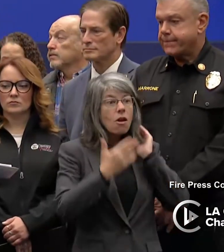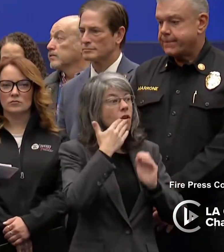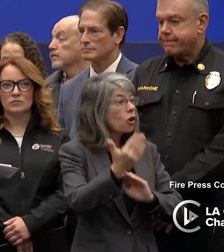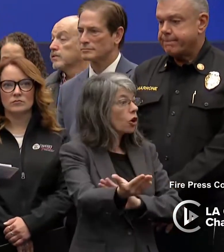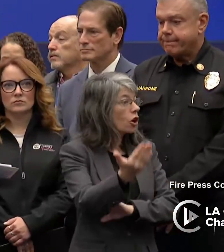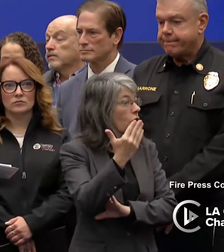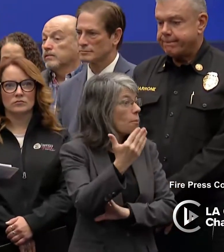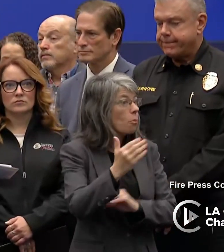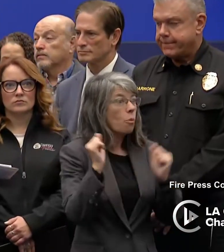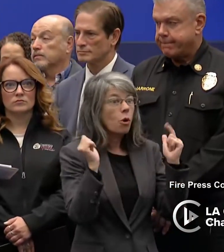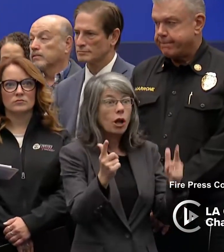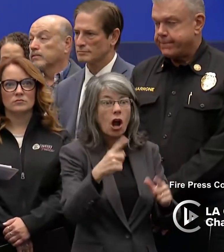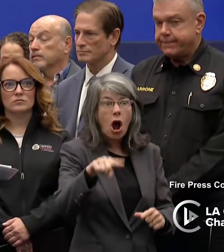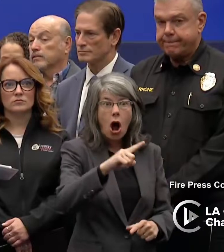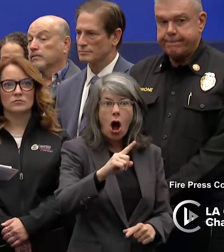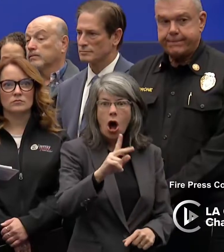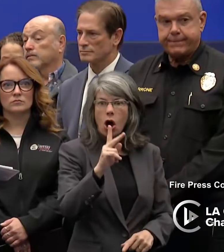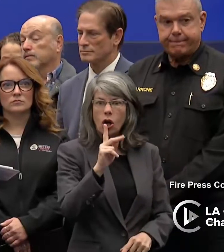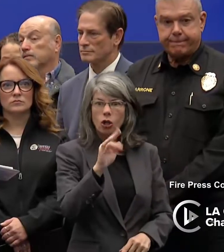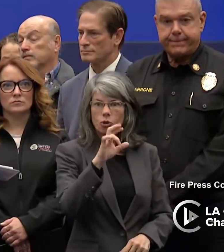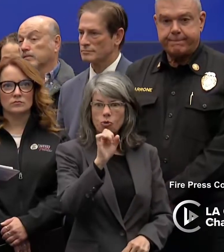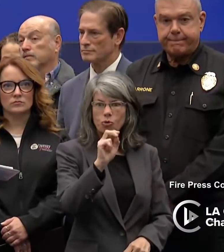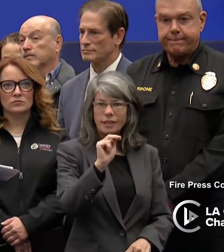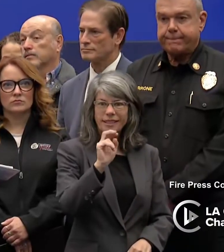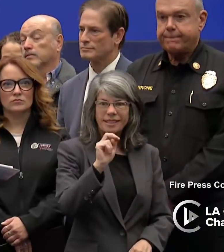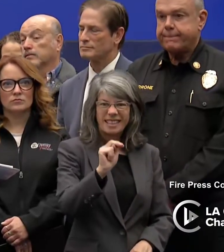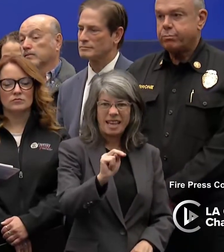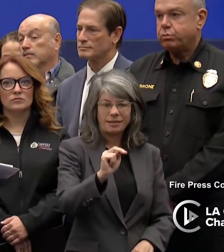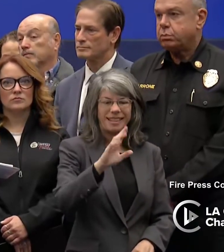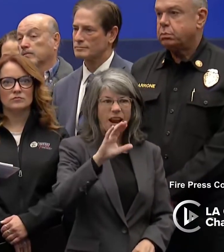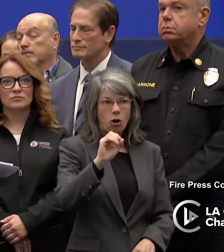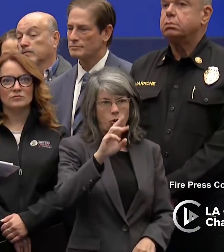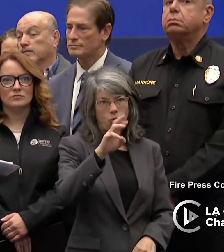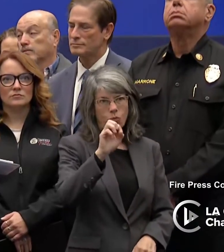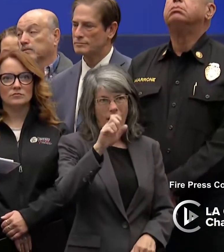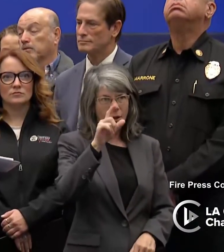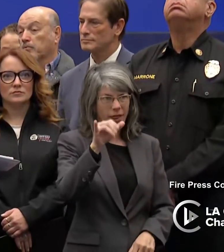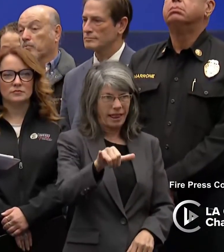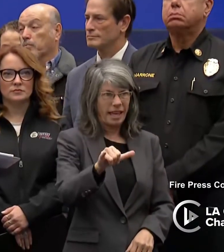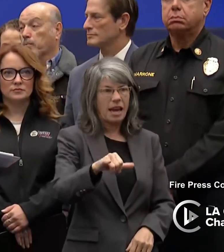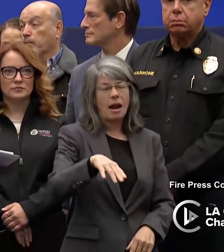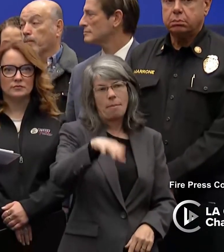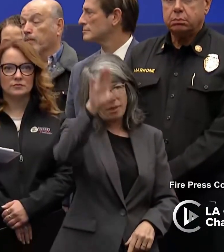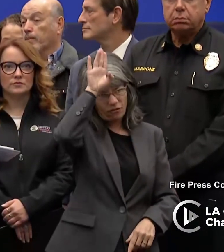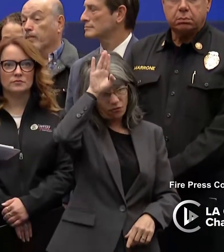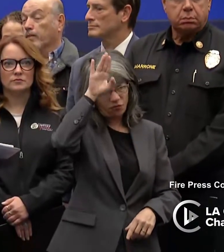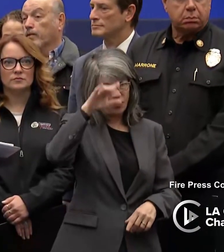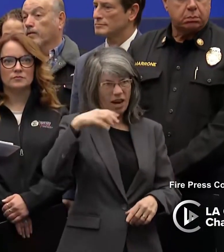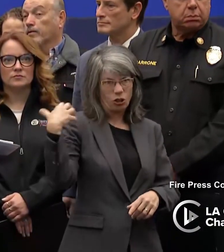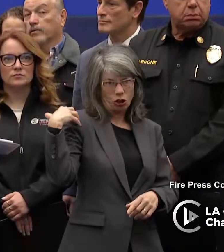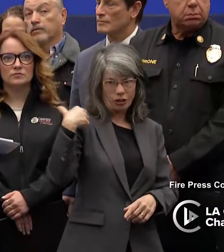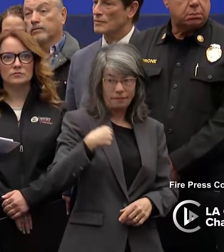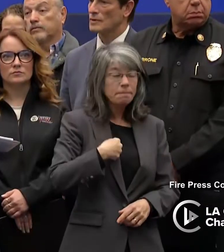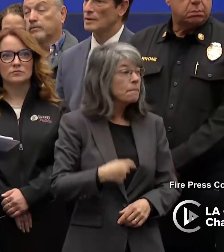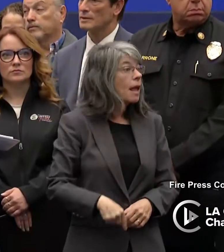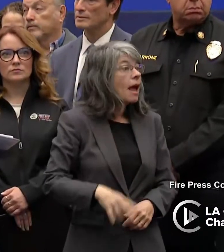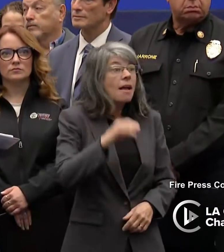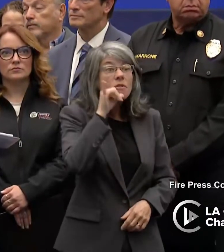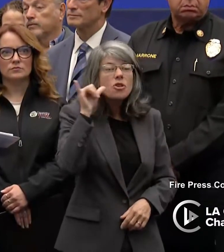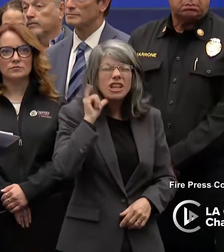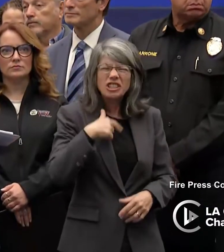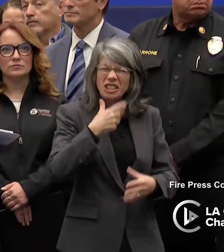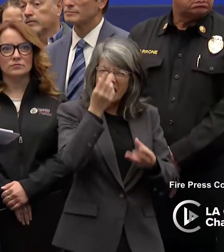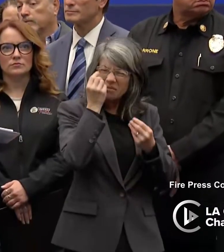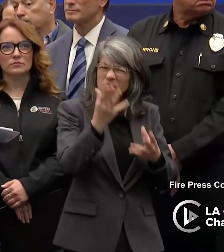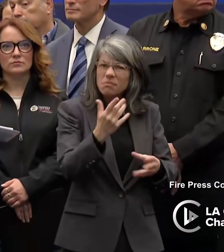Good morning, everyone. Kristen Crowley, Los Angeles City Fire Department's Fire Chief. Yesterday, I want to just give everybody a